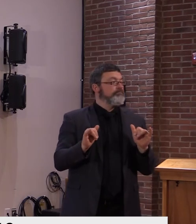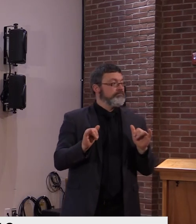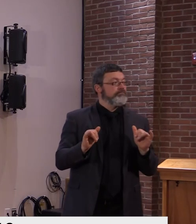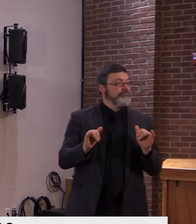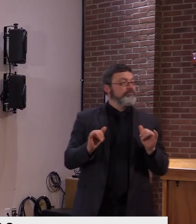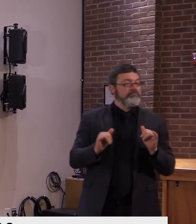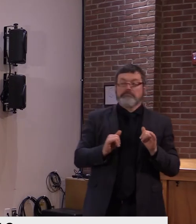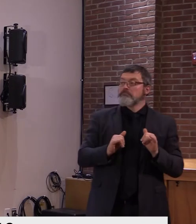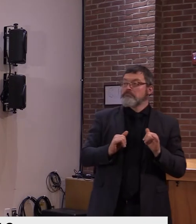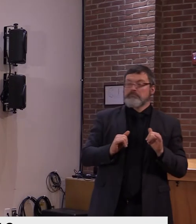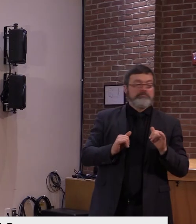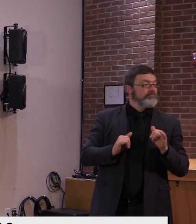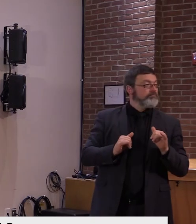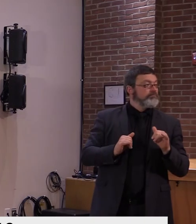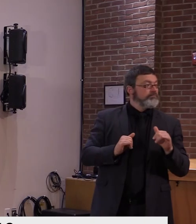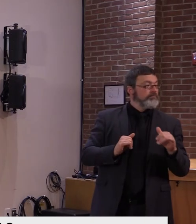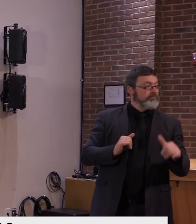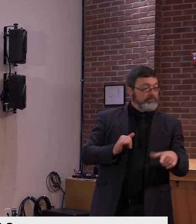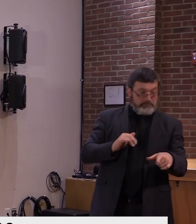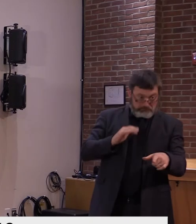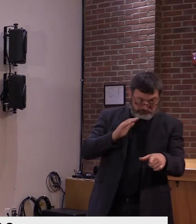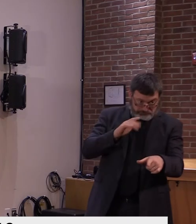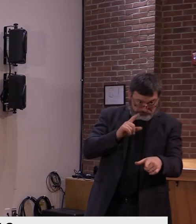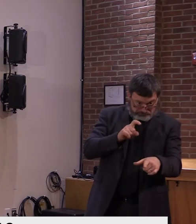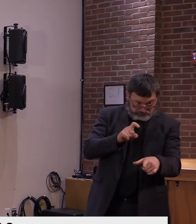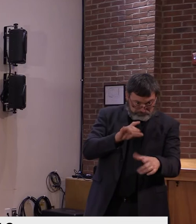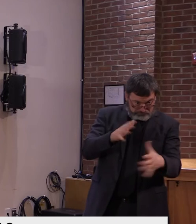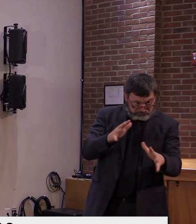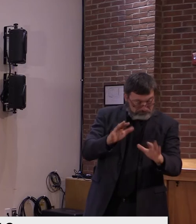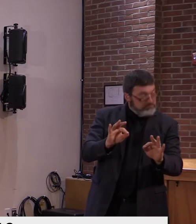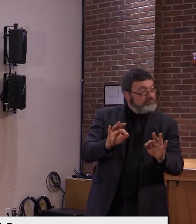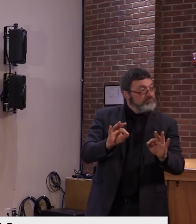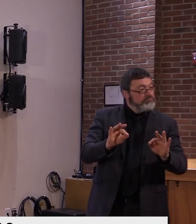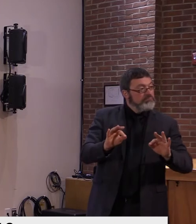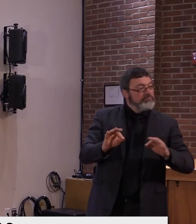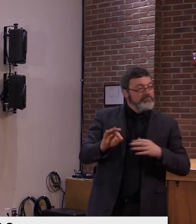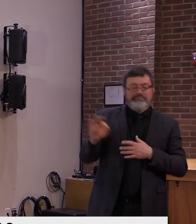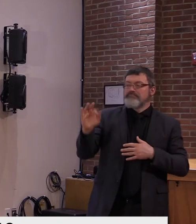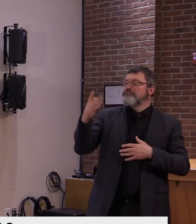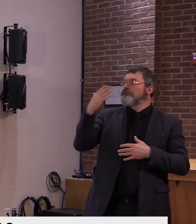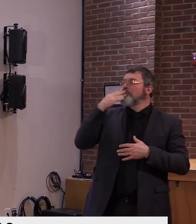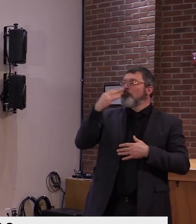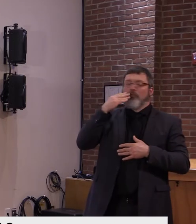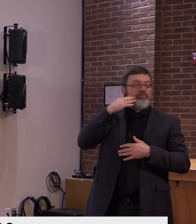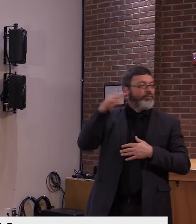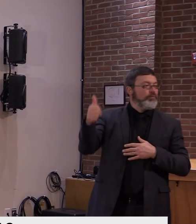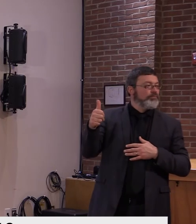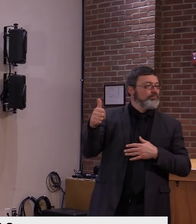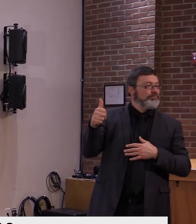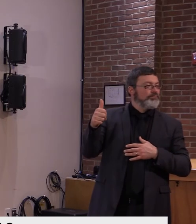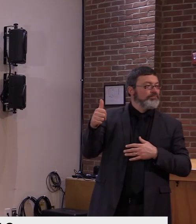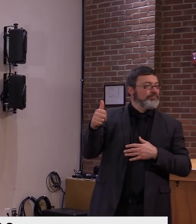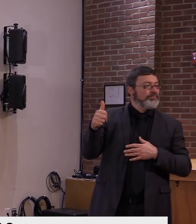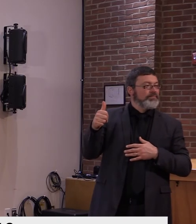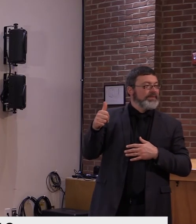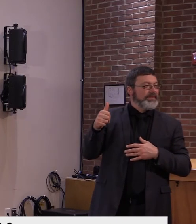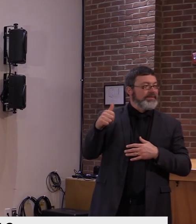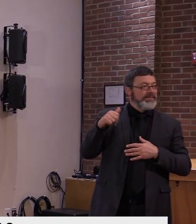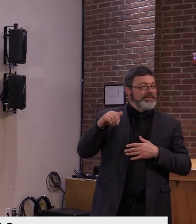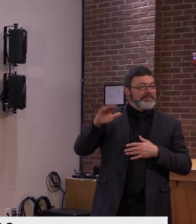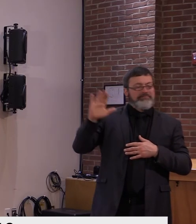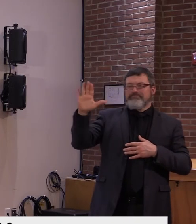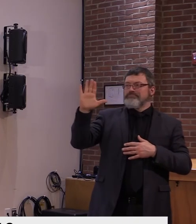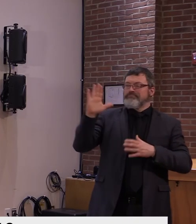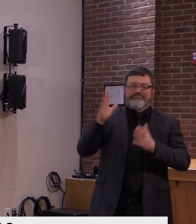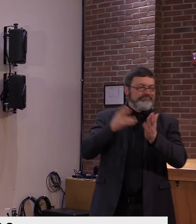Did you say you had two questions? Thank you very much. Yeah, that most, almost all, I appreciate that very much.